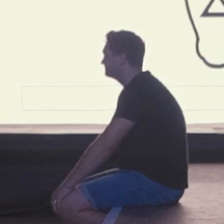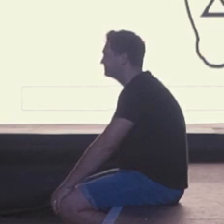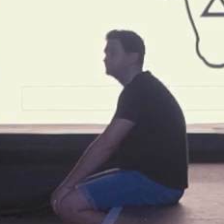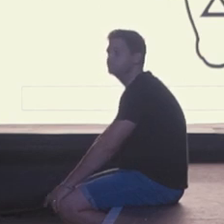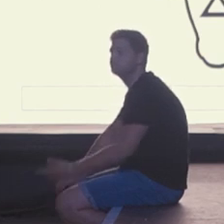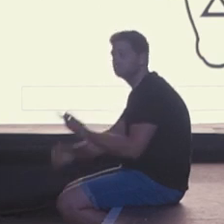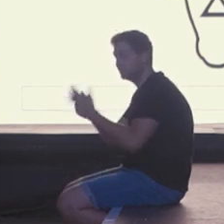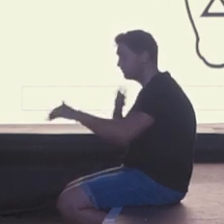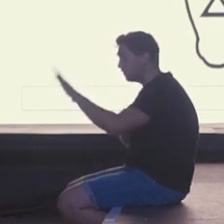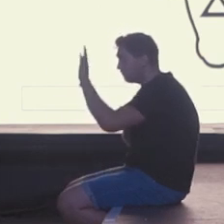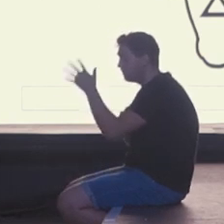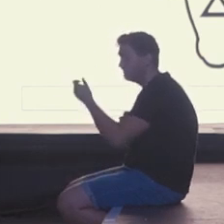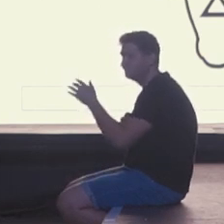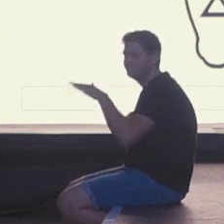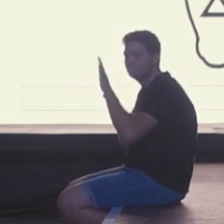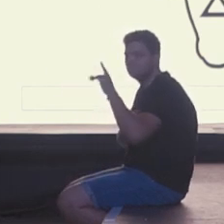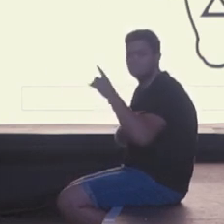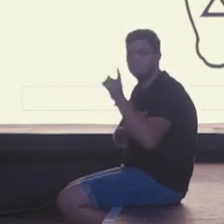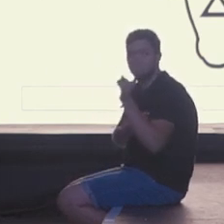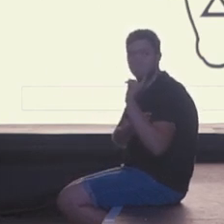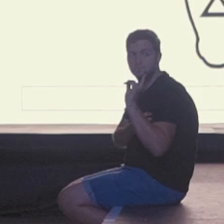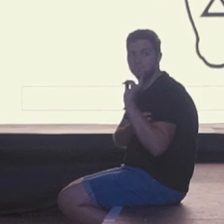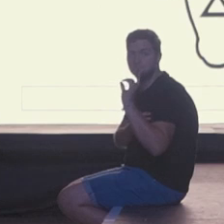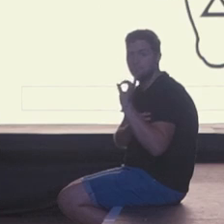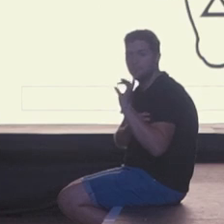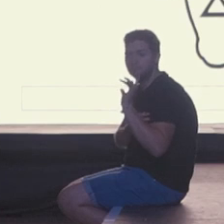Any other questions?